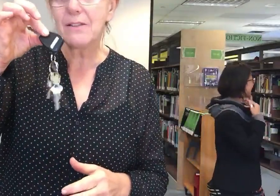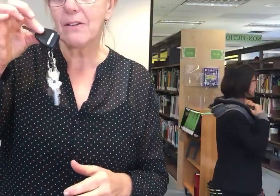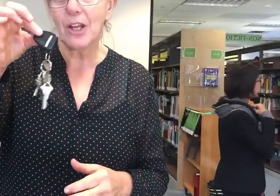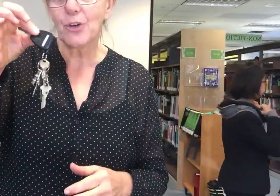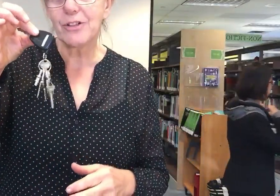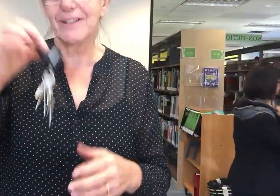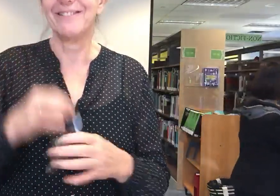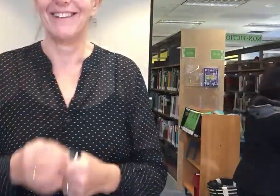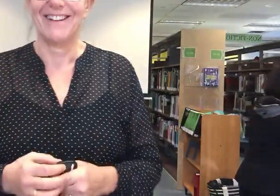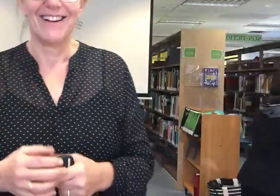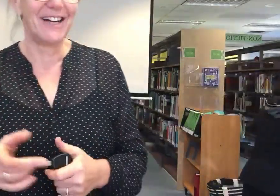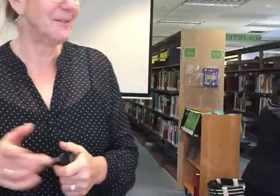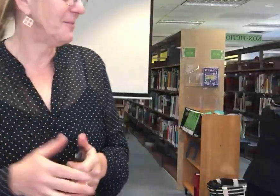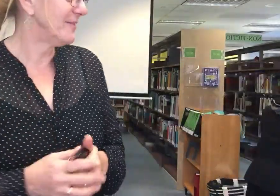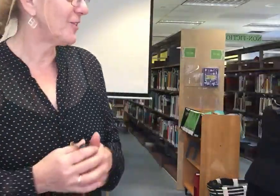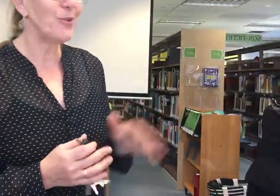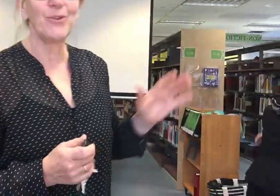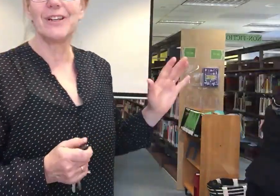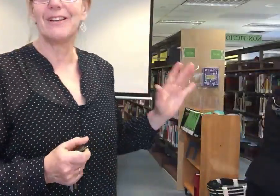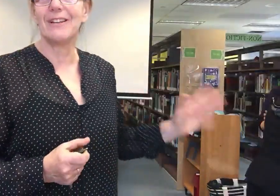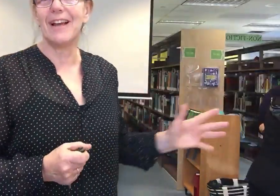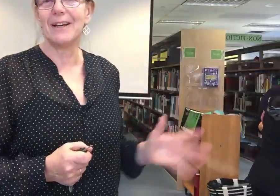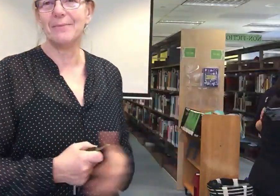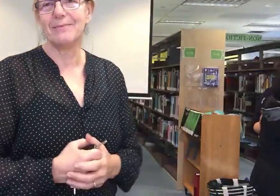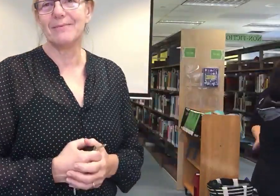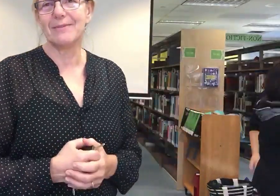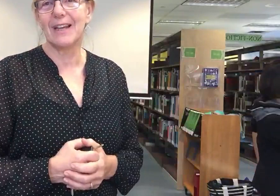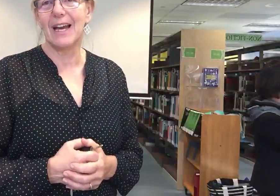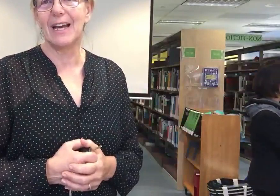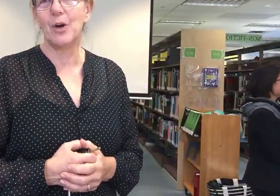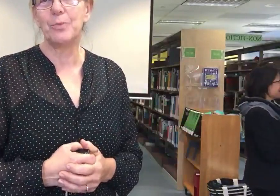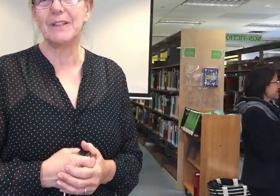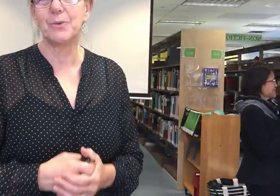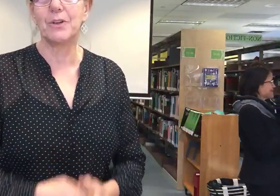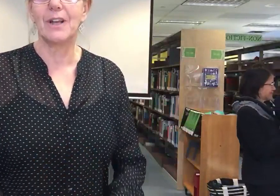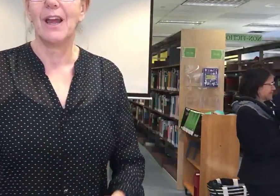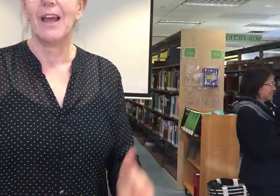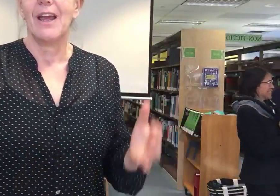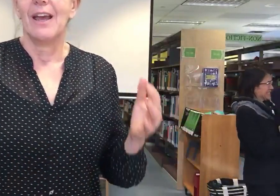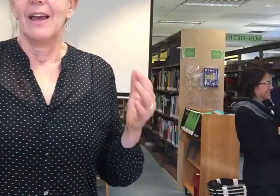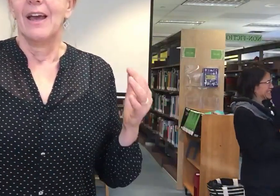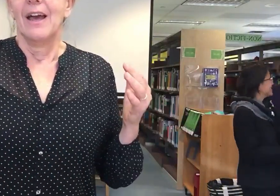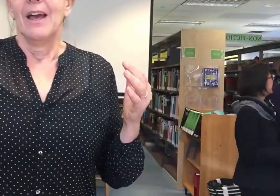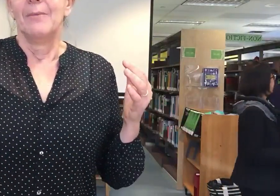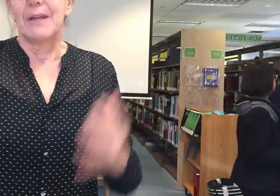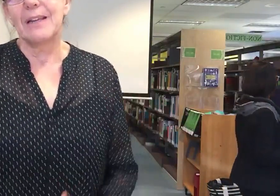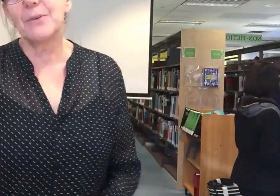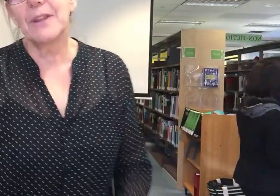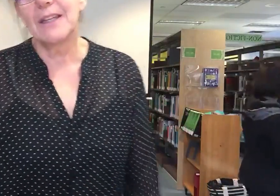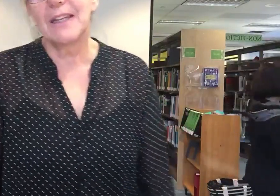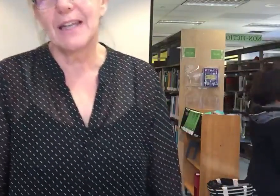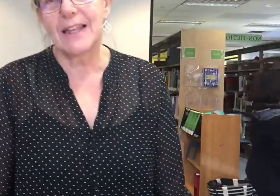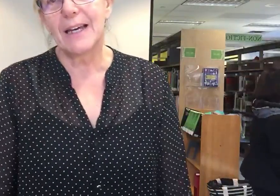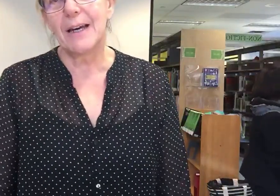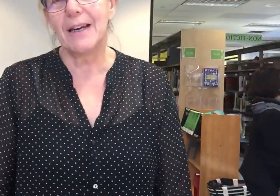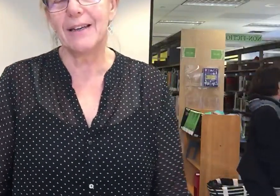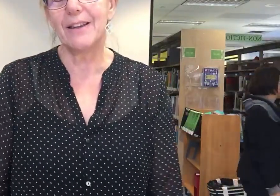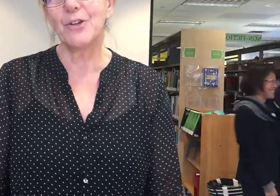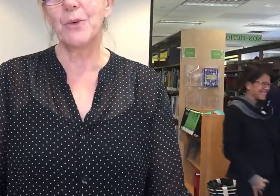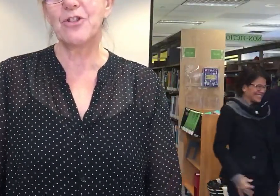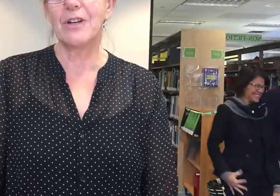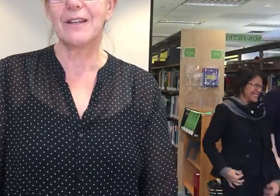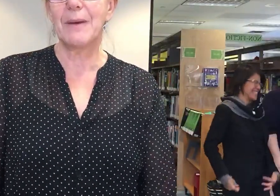Found some keys, are they yours? So we'll, hoping this works. Because with